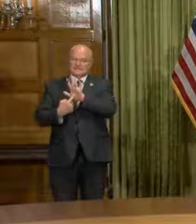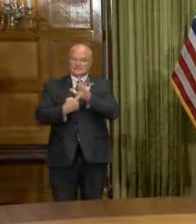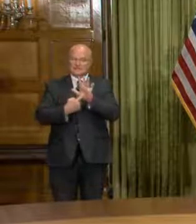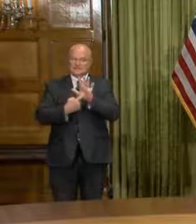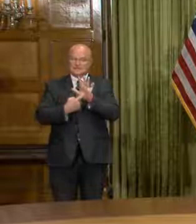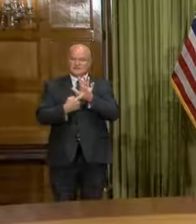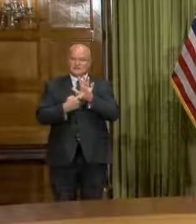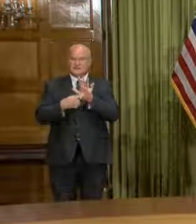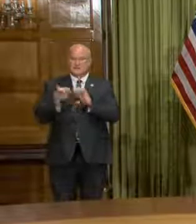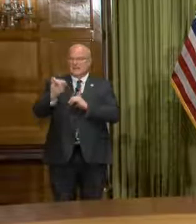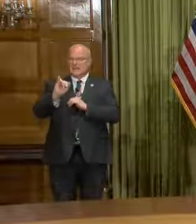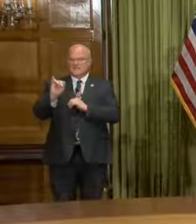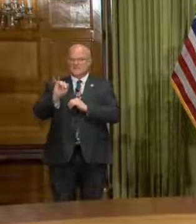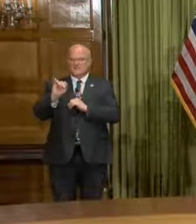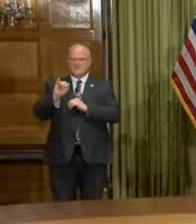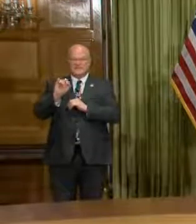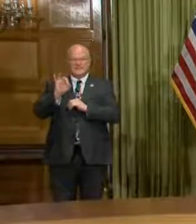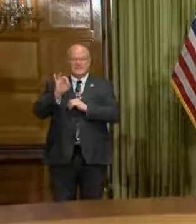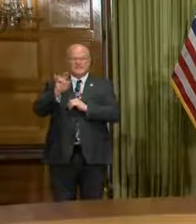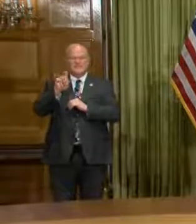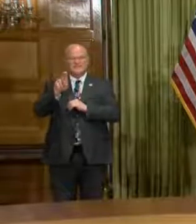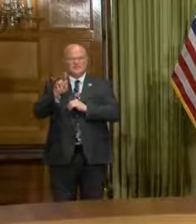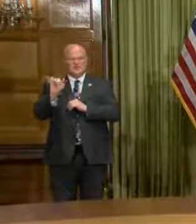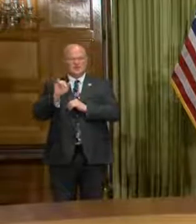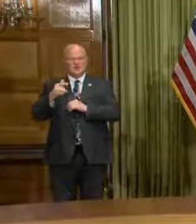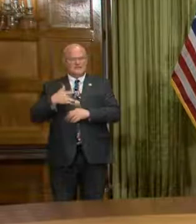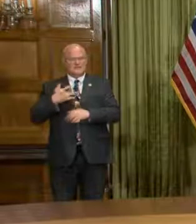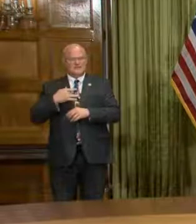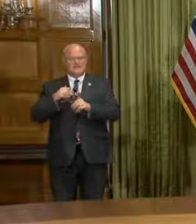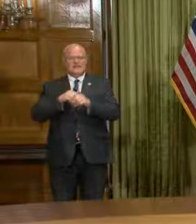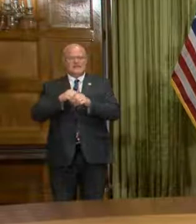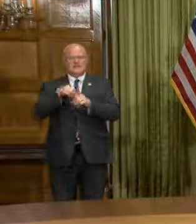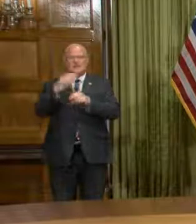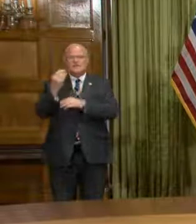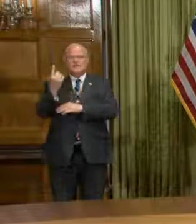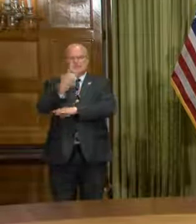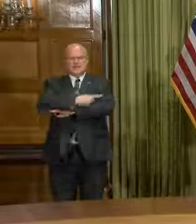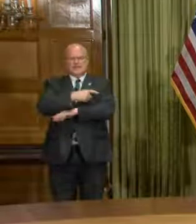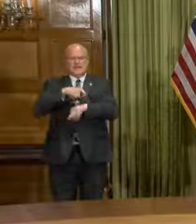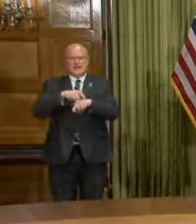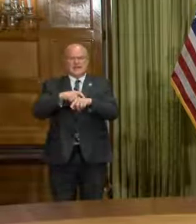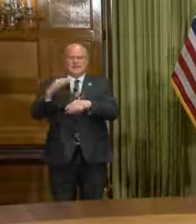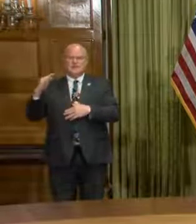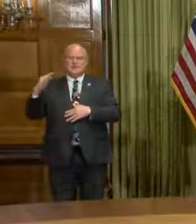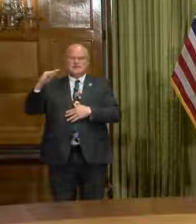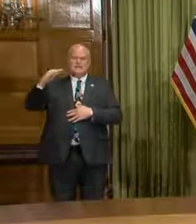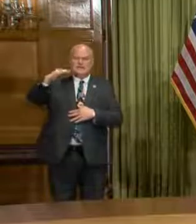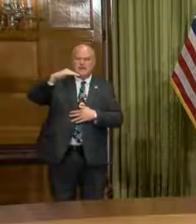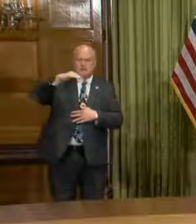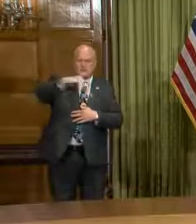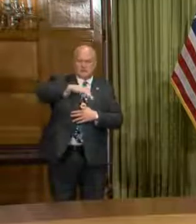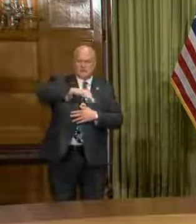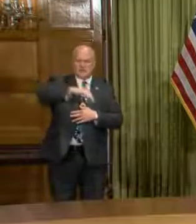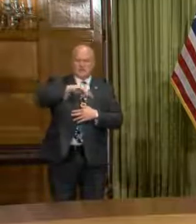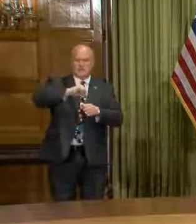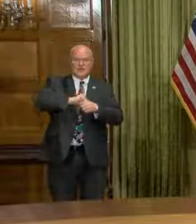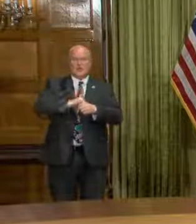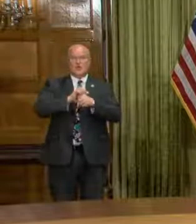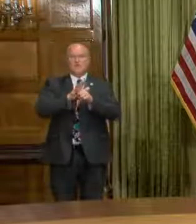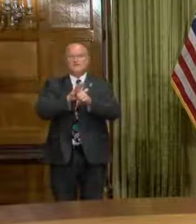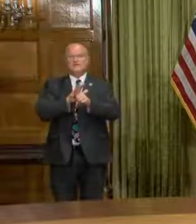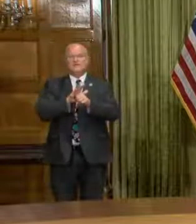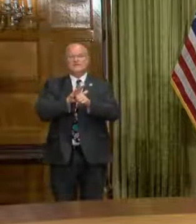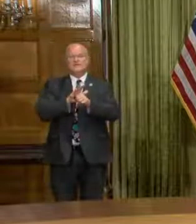of influenza-like illnesses reported within a 14-day period and a downward trajectory of